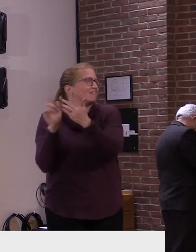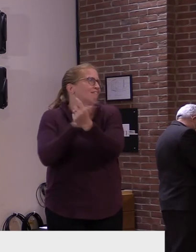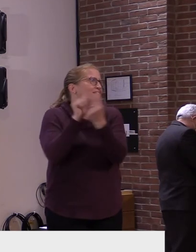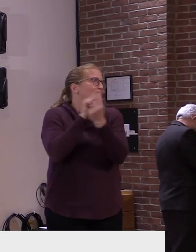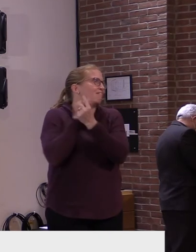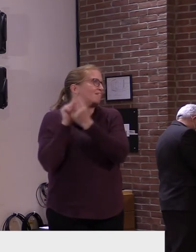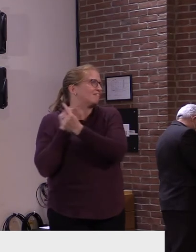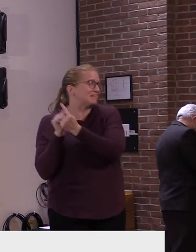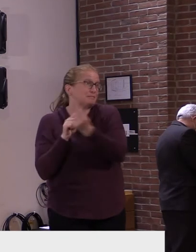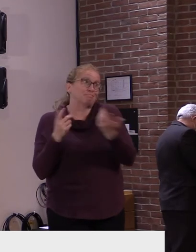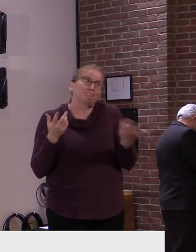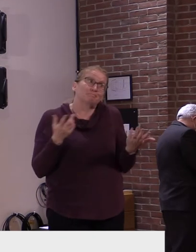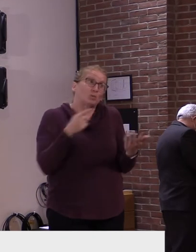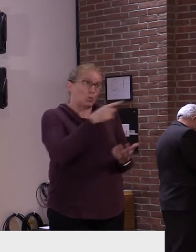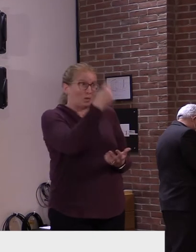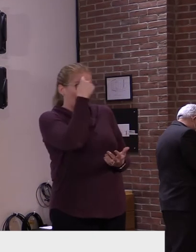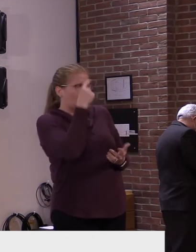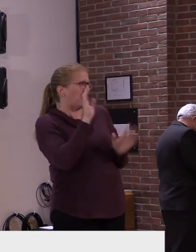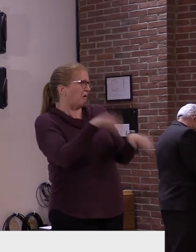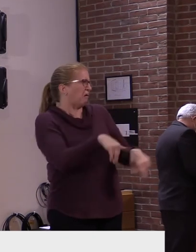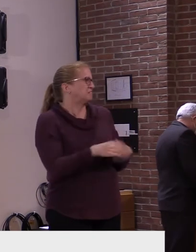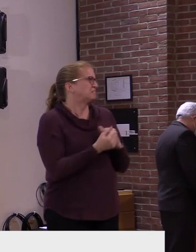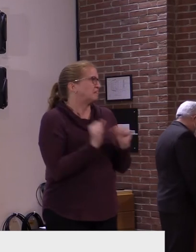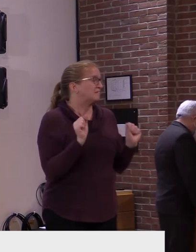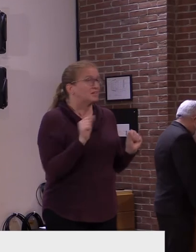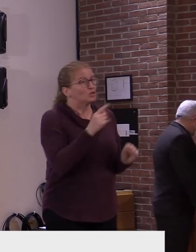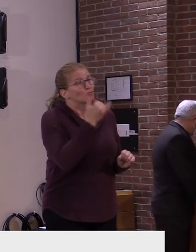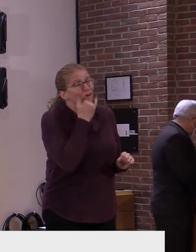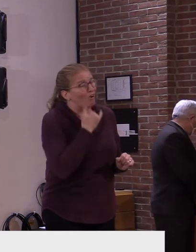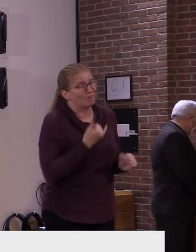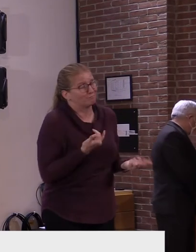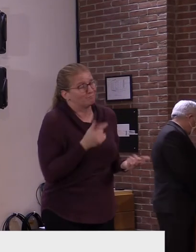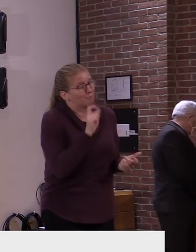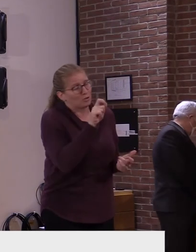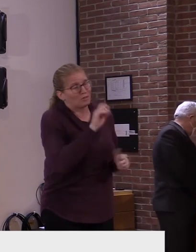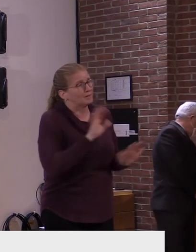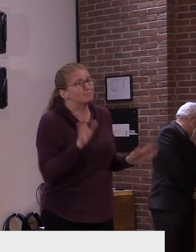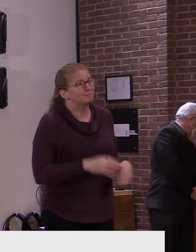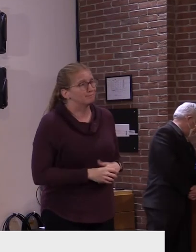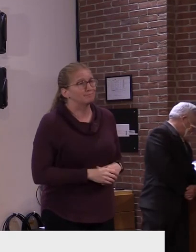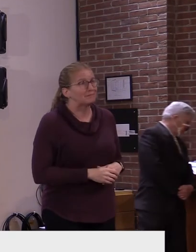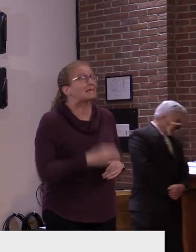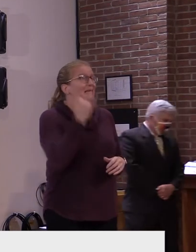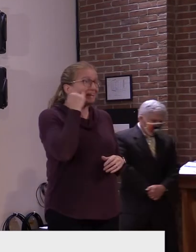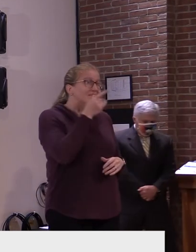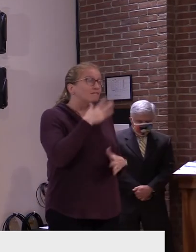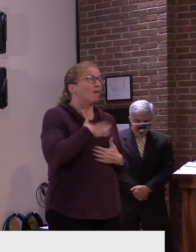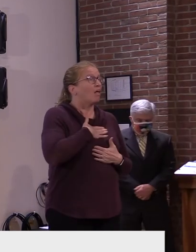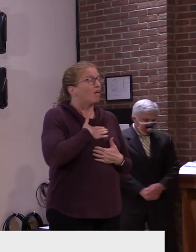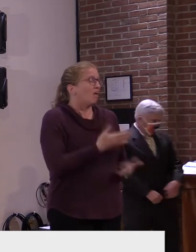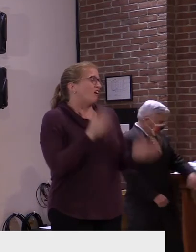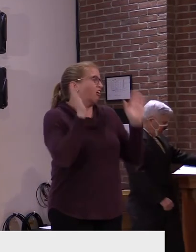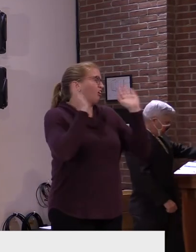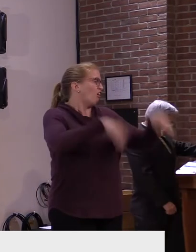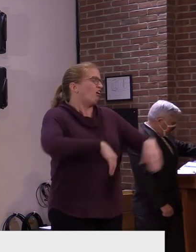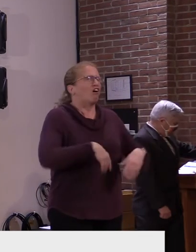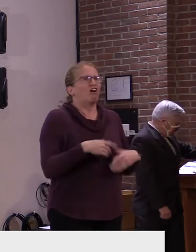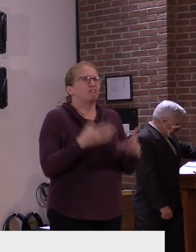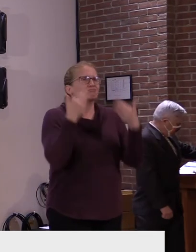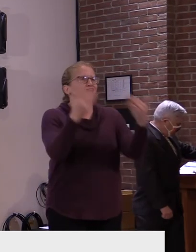that that they're immune to this uh they're they're just wrong about that and this could be uh could be